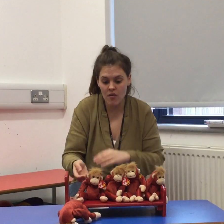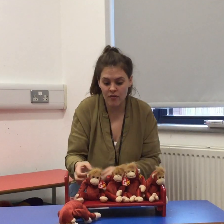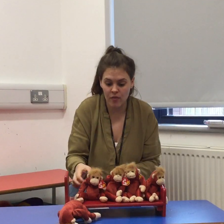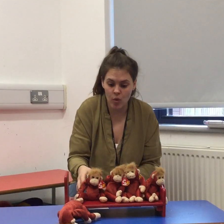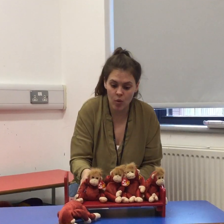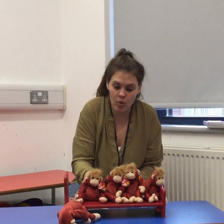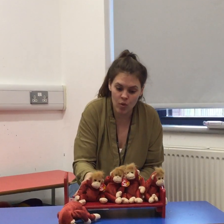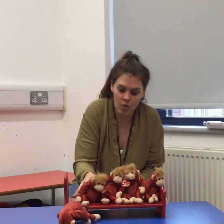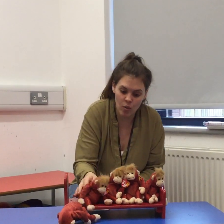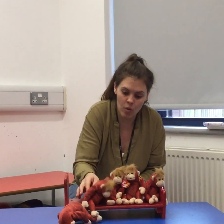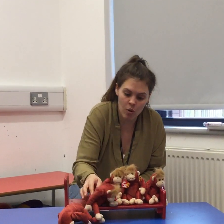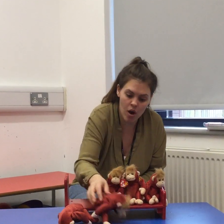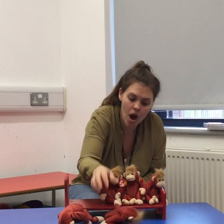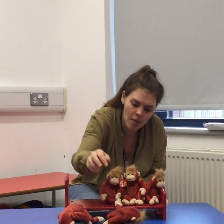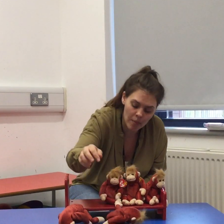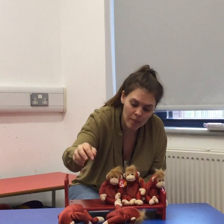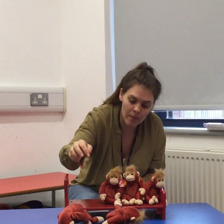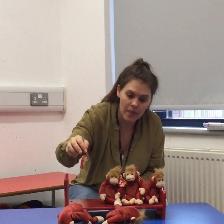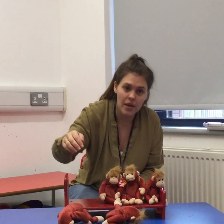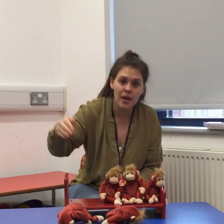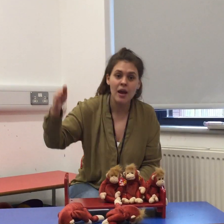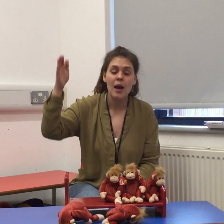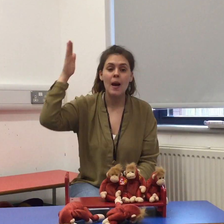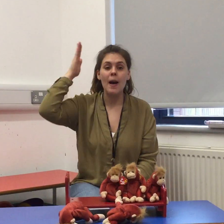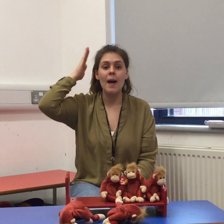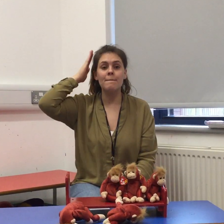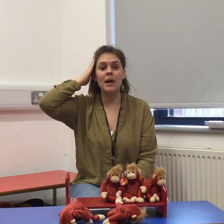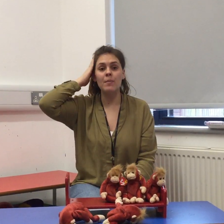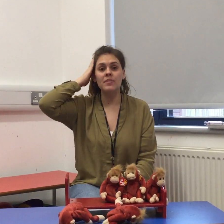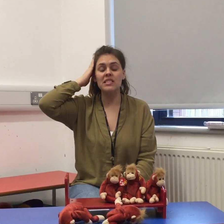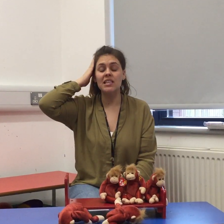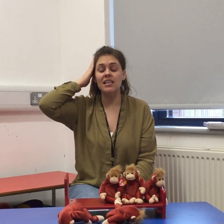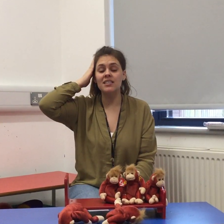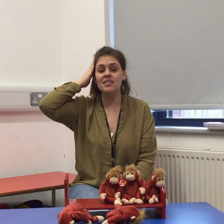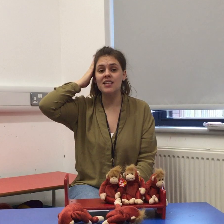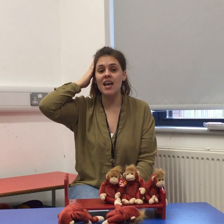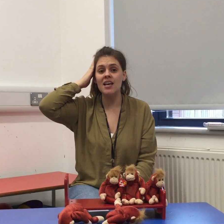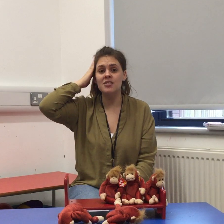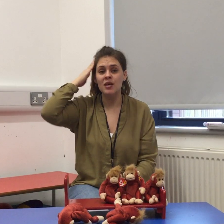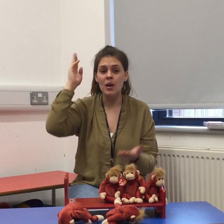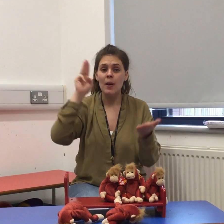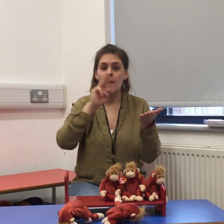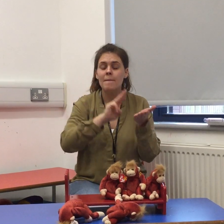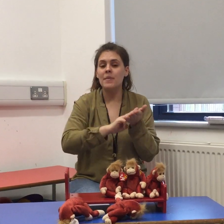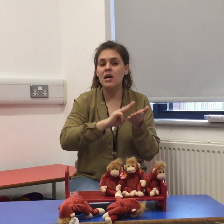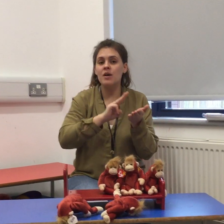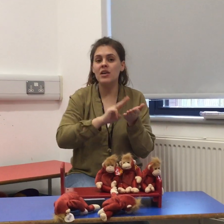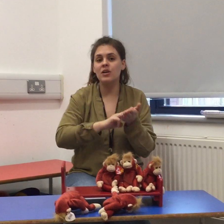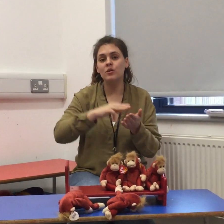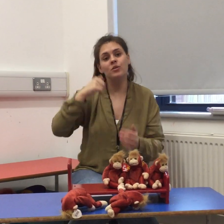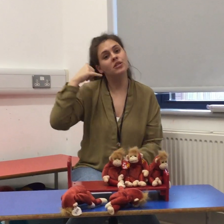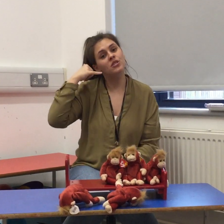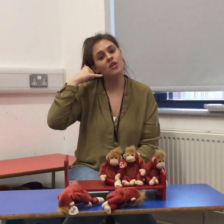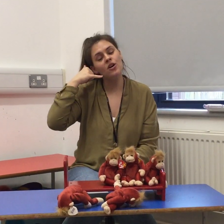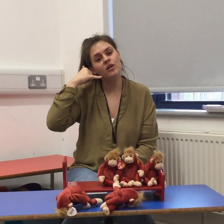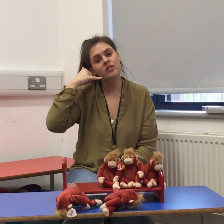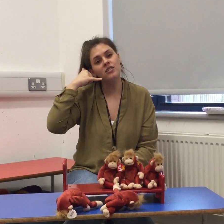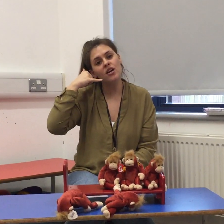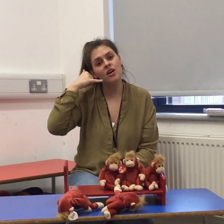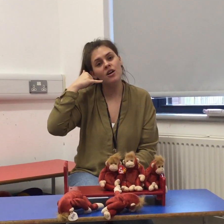off up and bumped his head. Mommy called the